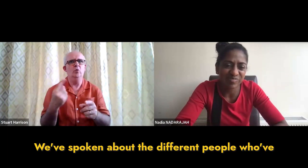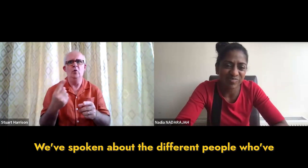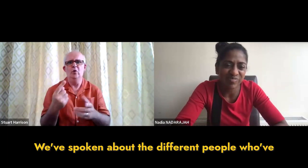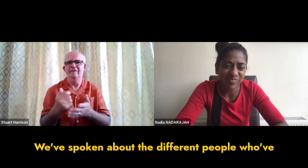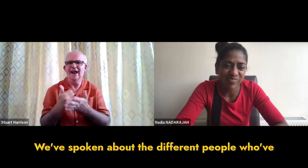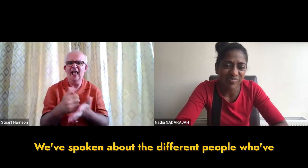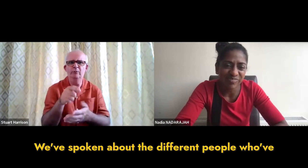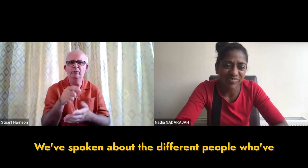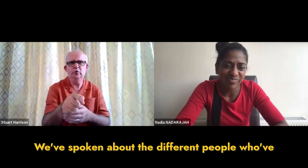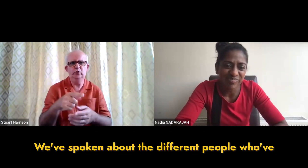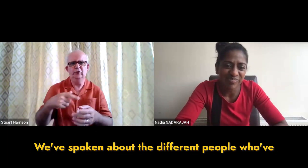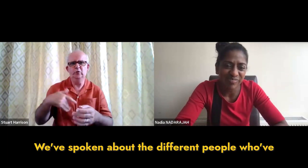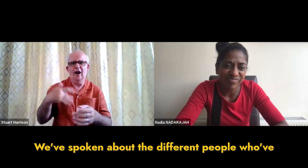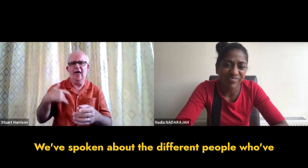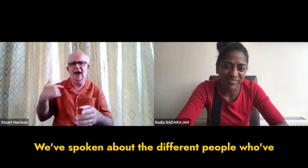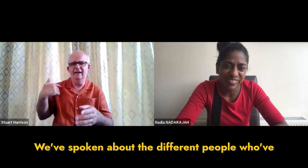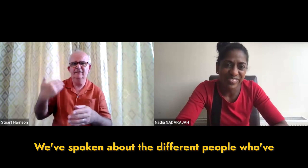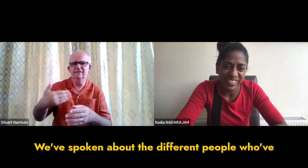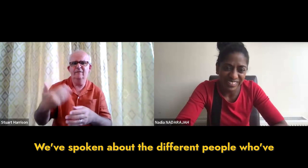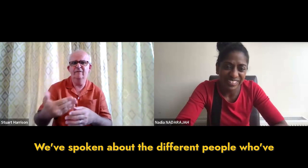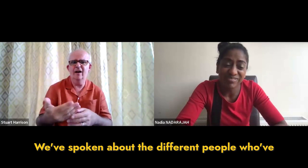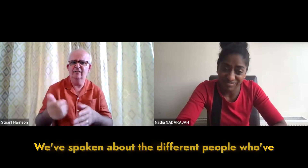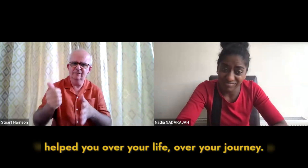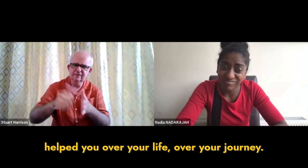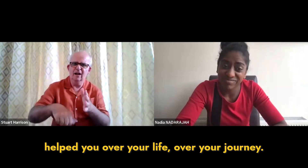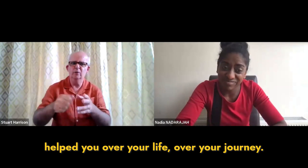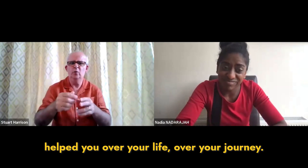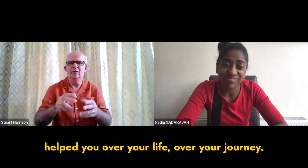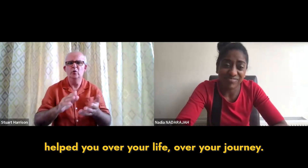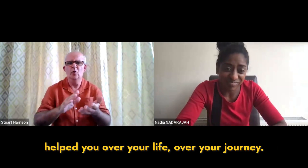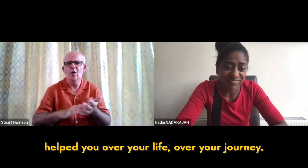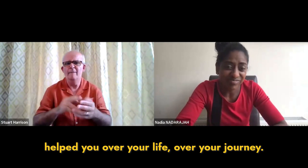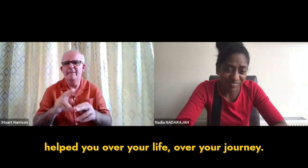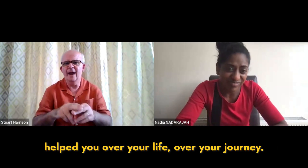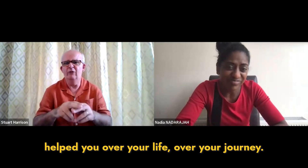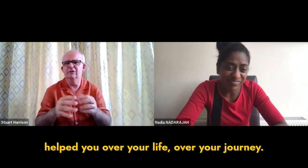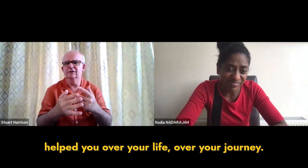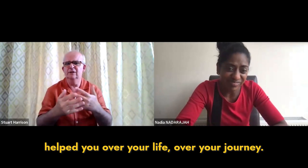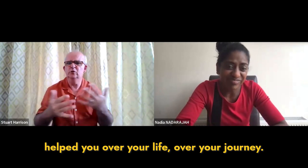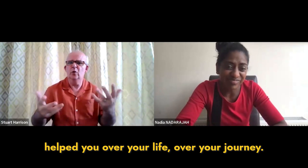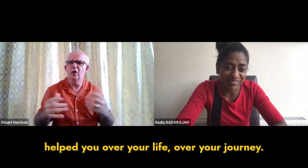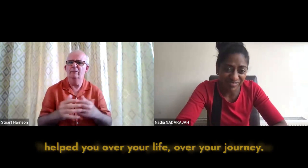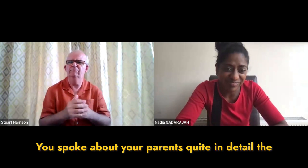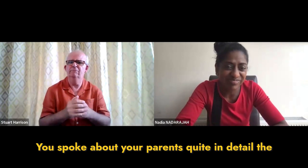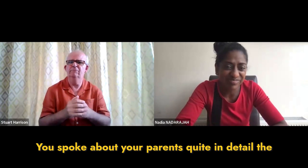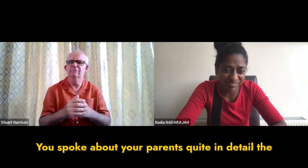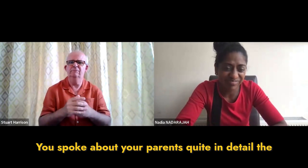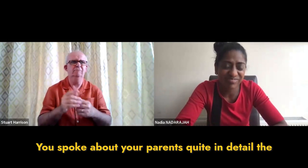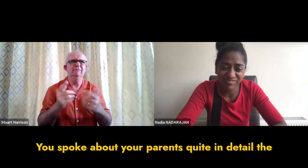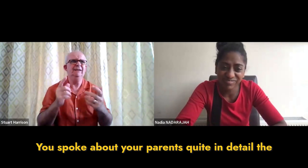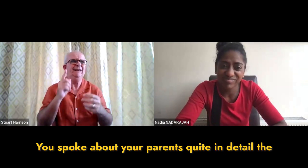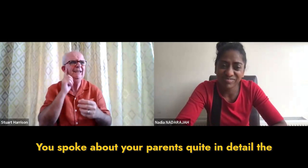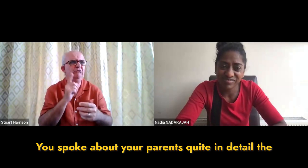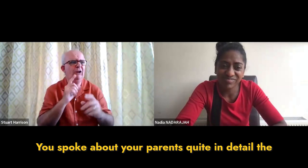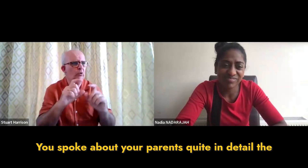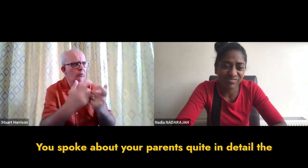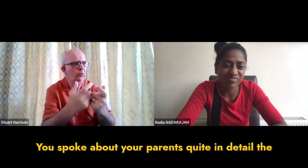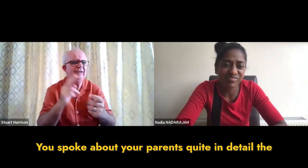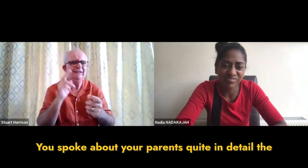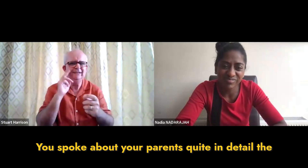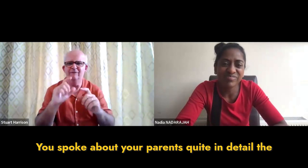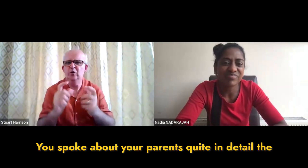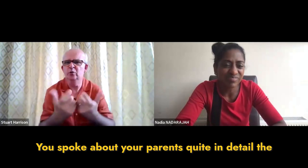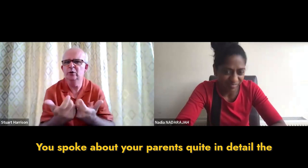We've spoken about the different people who've helped you over your life, over your journey. You spoke about your parents quite